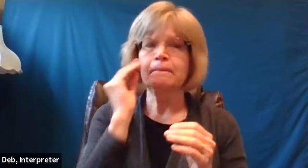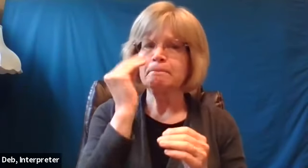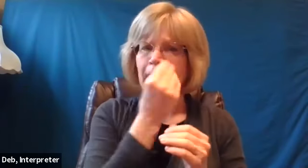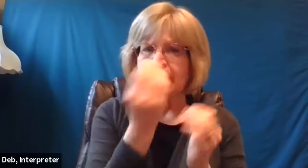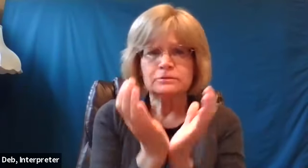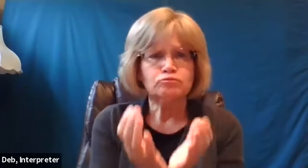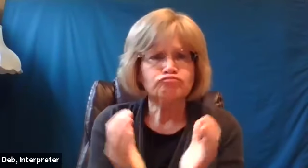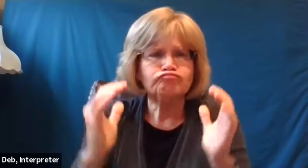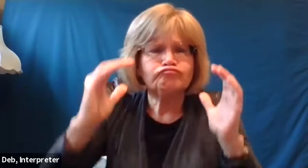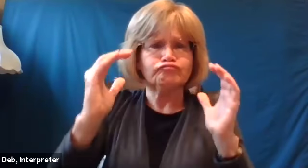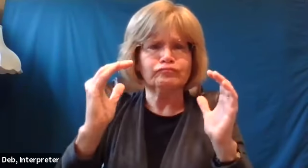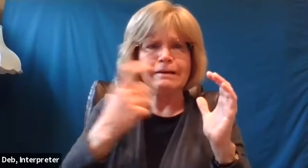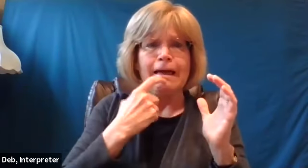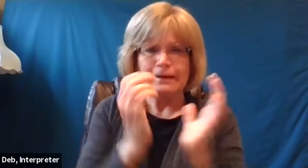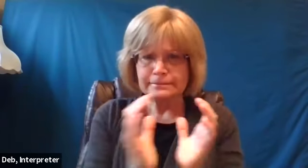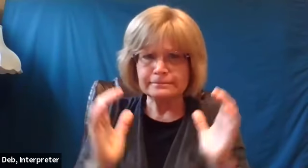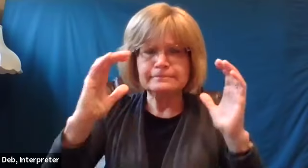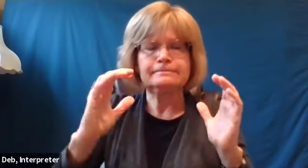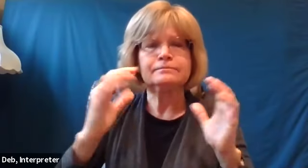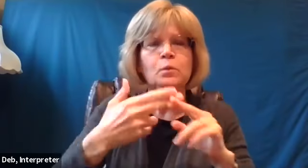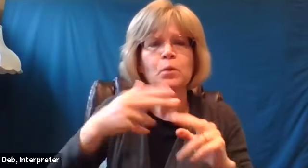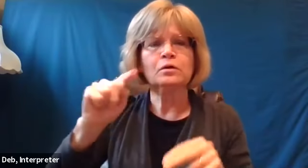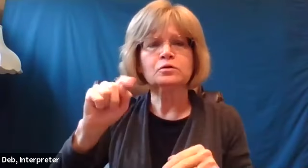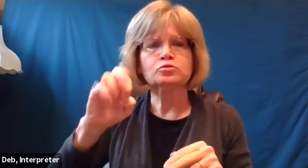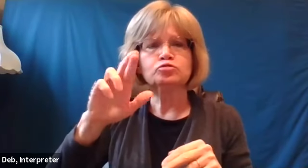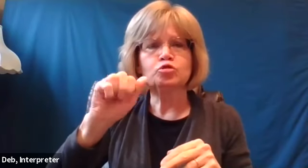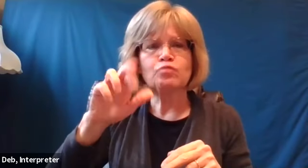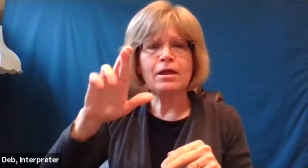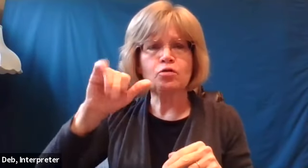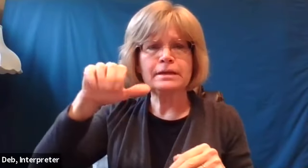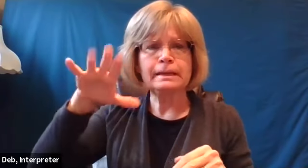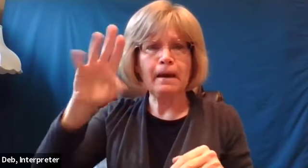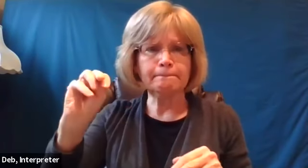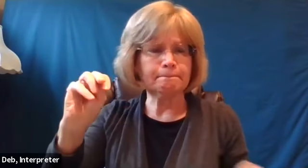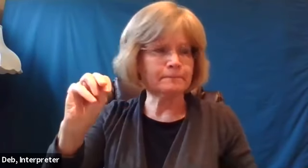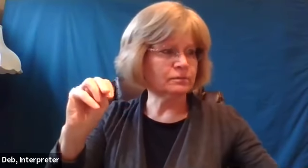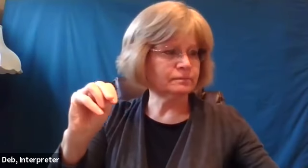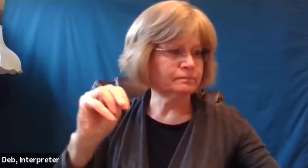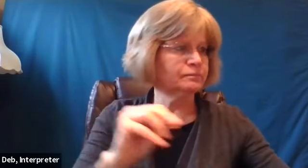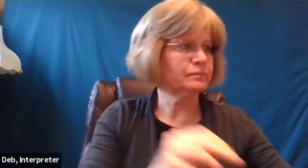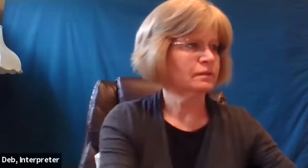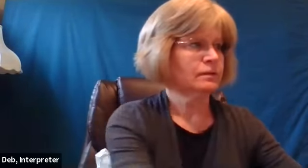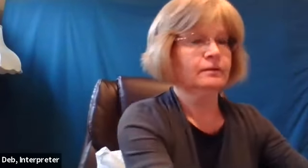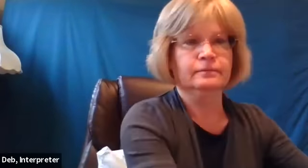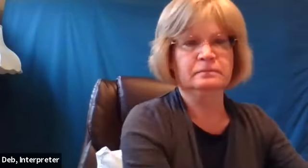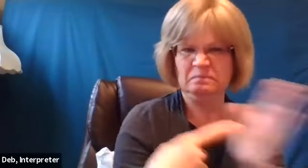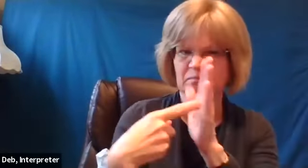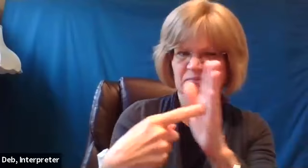Then a Deacon Diana dropped off this cool terrarium as a gift for my family. Here it is. Why? Well, because she...